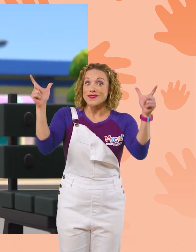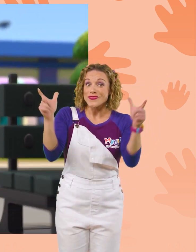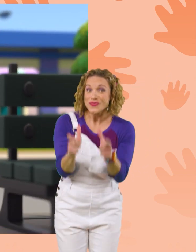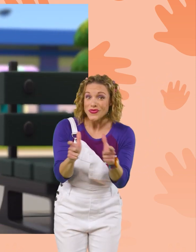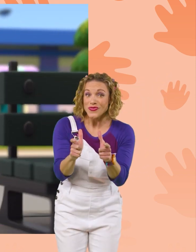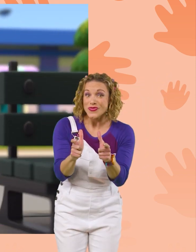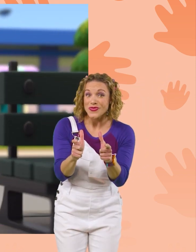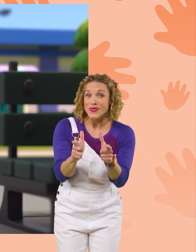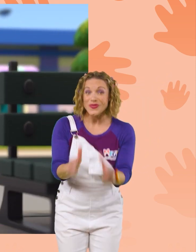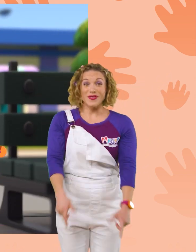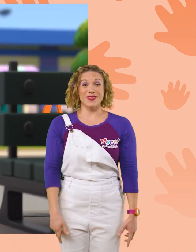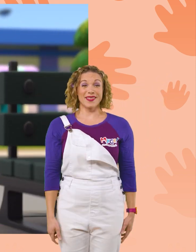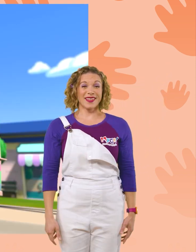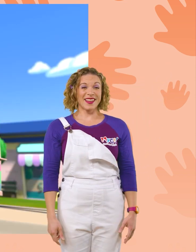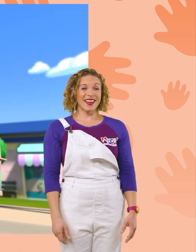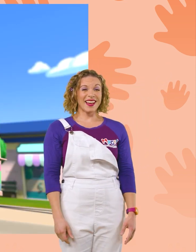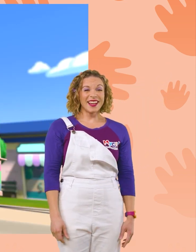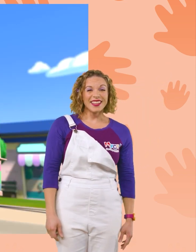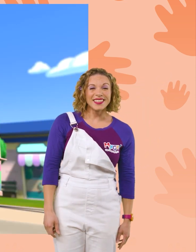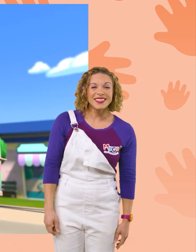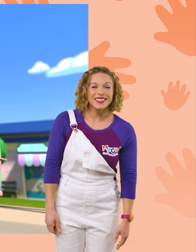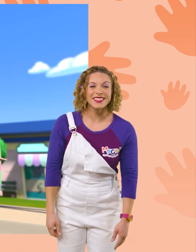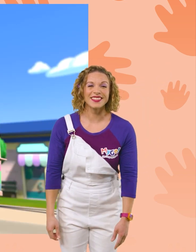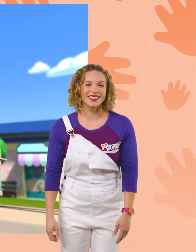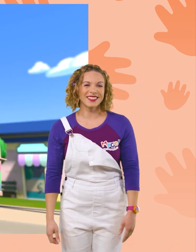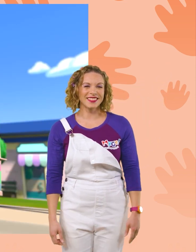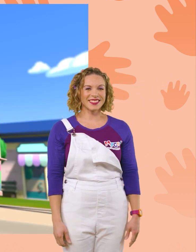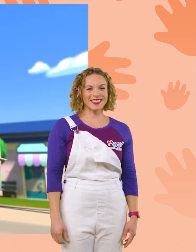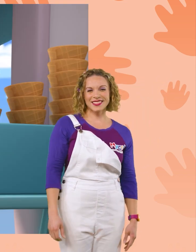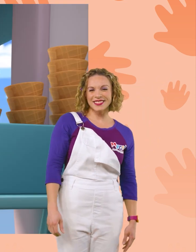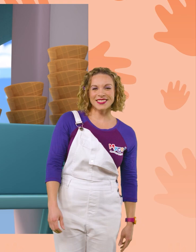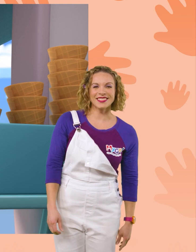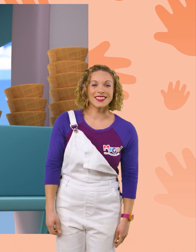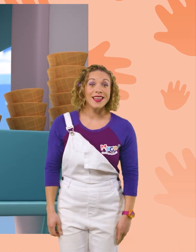Shrinking down!